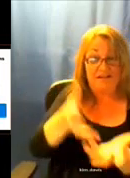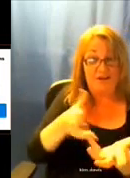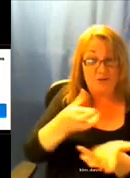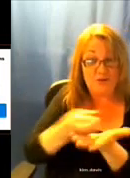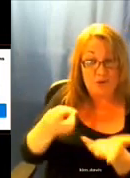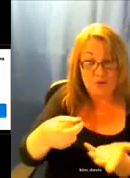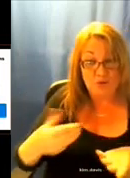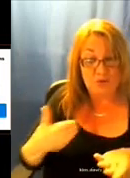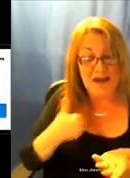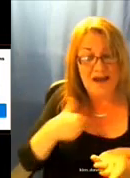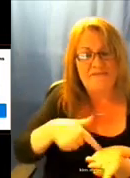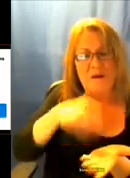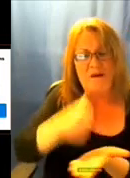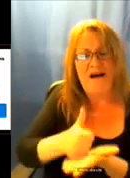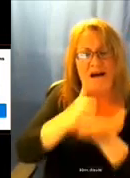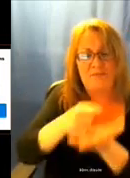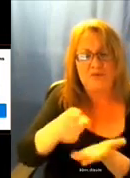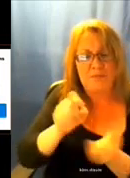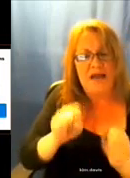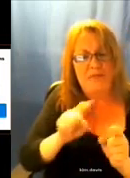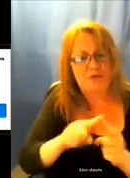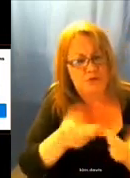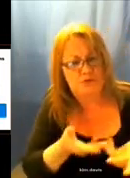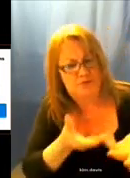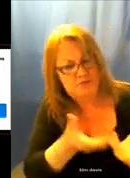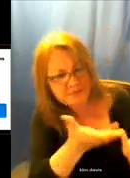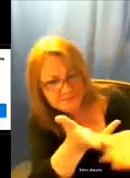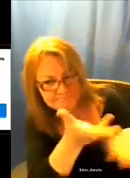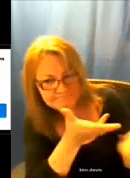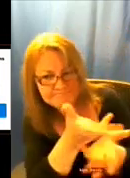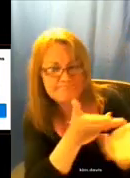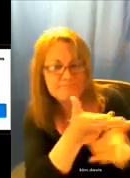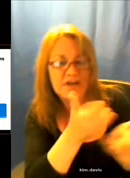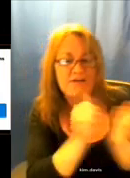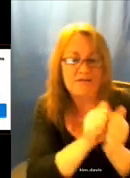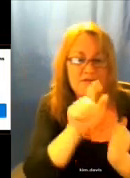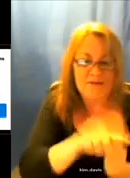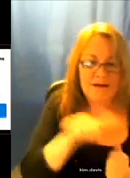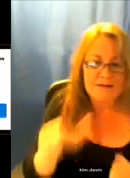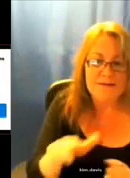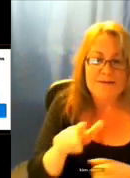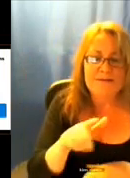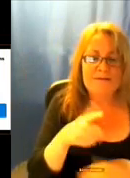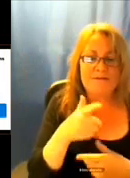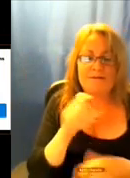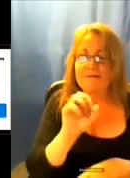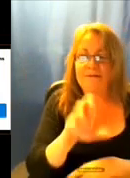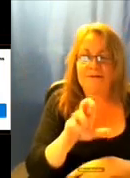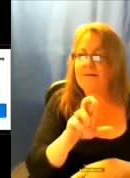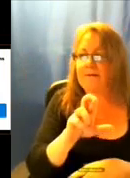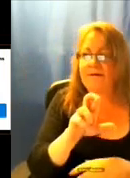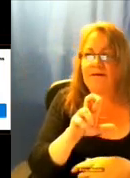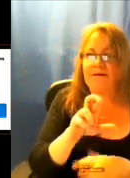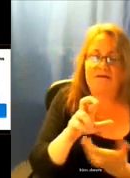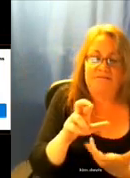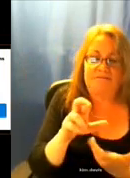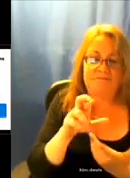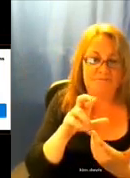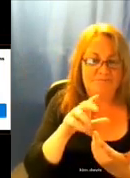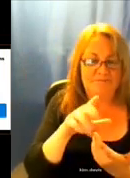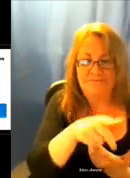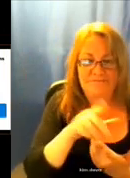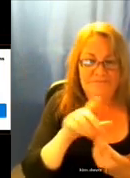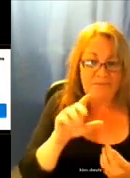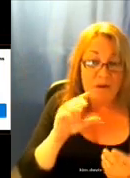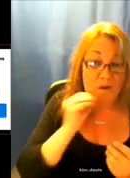facilities, bringing the wealth of information and resources that you have, and being able to work with them, with that landlord